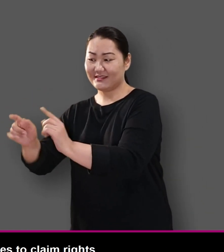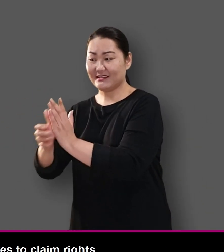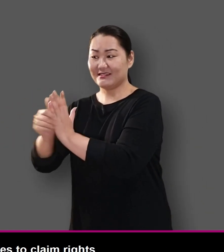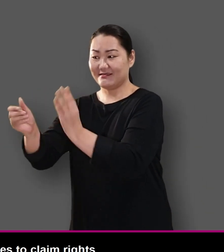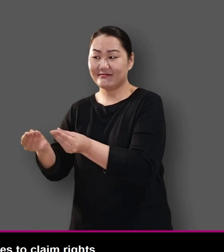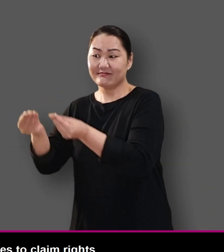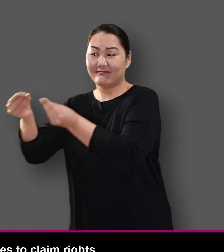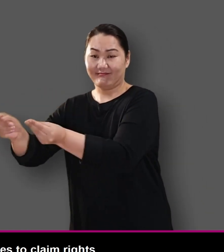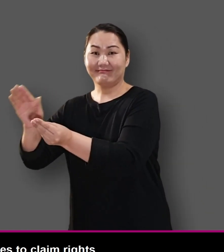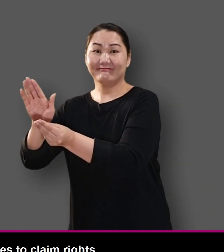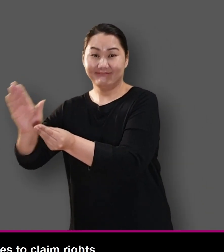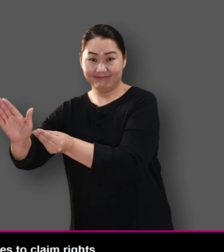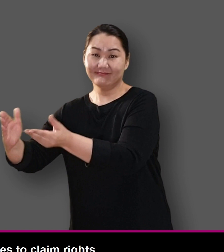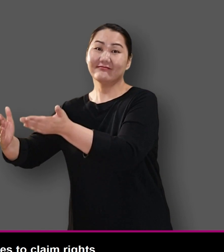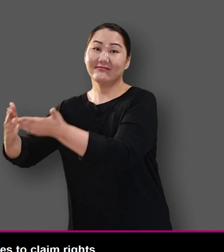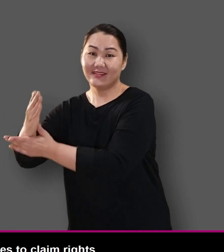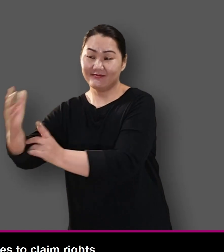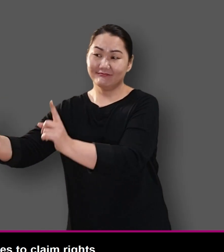and capacities to claim rights,